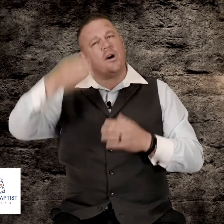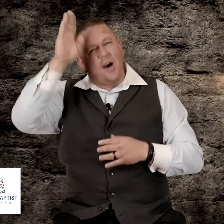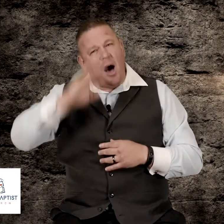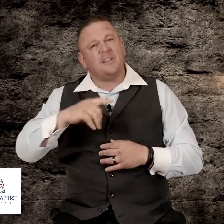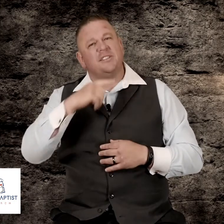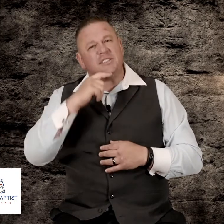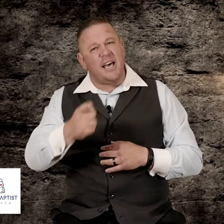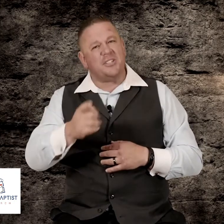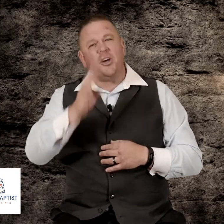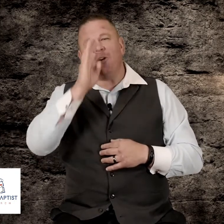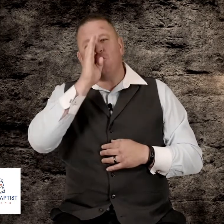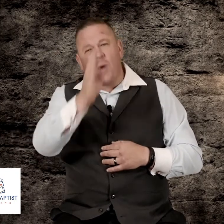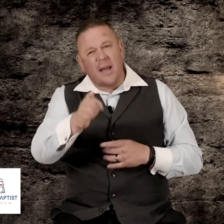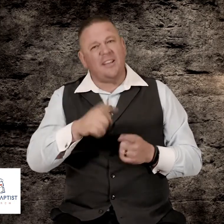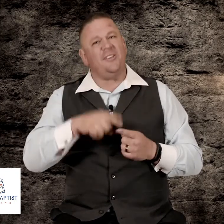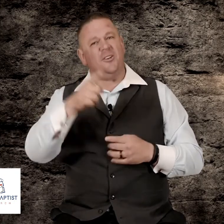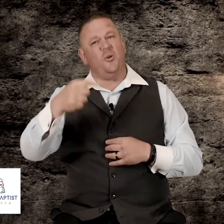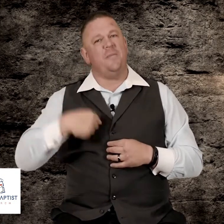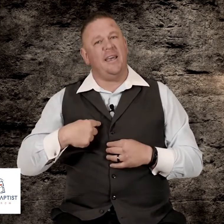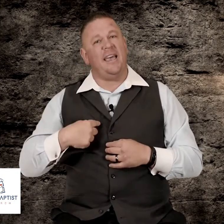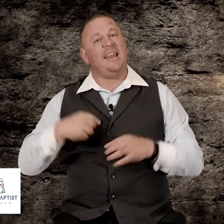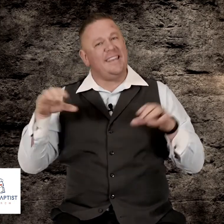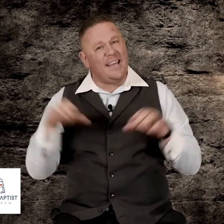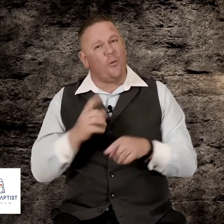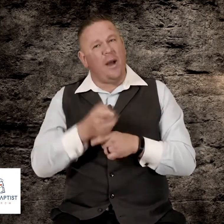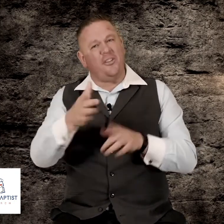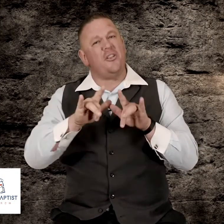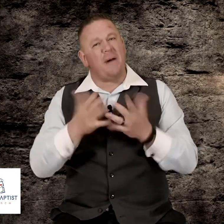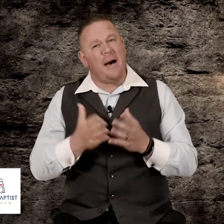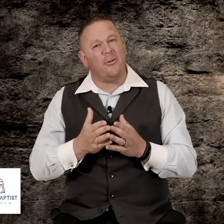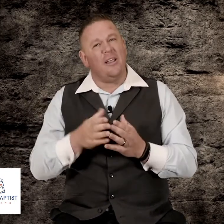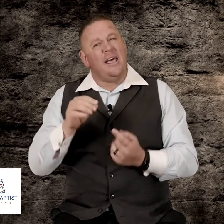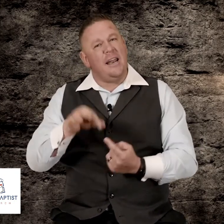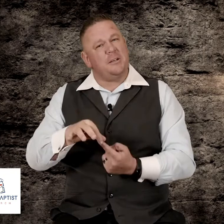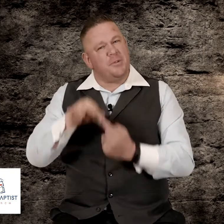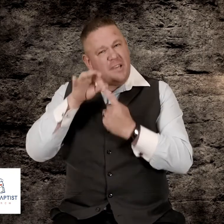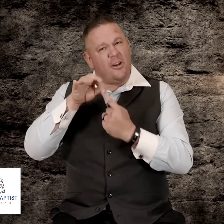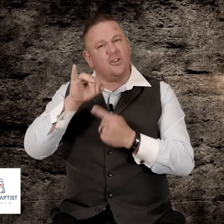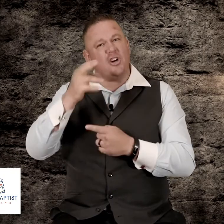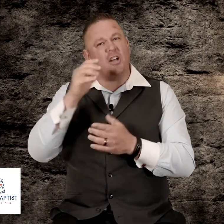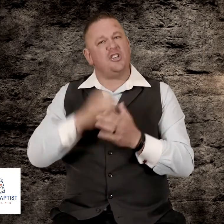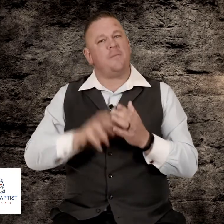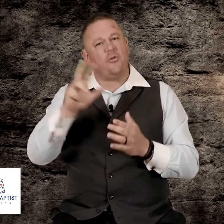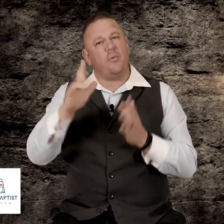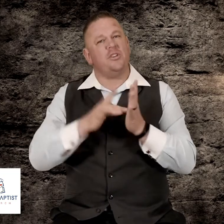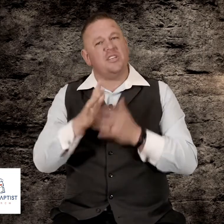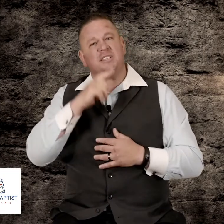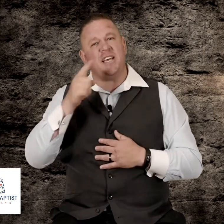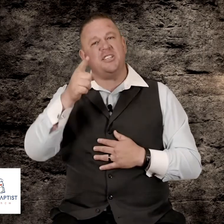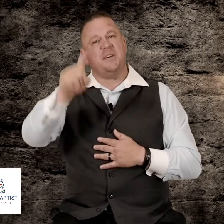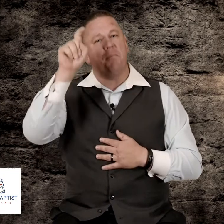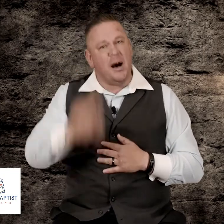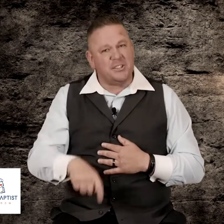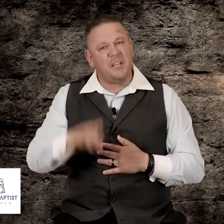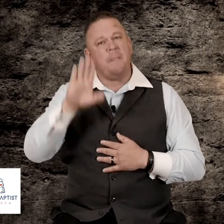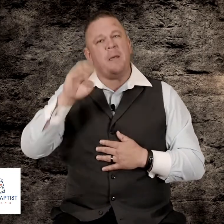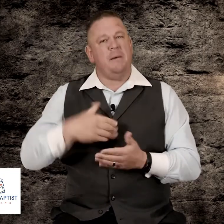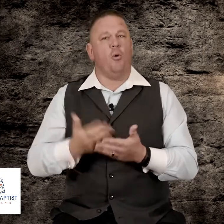God says directly to you and me. And he did it right there in the Bible, and in particular, John chapter 3, when Jesus says, you must be born